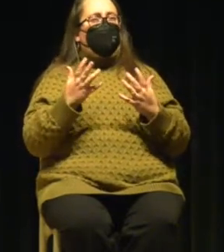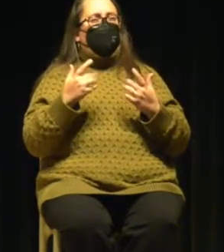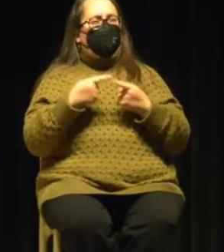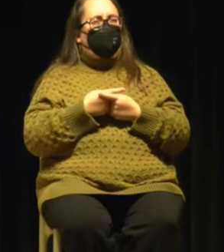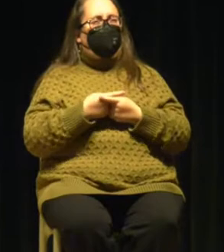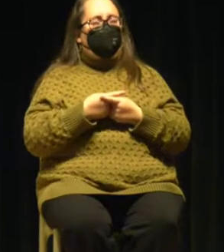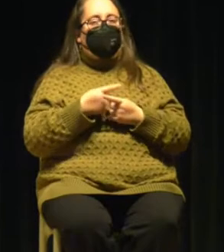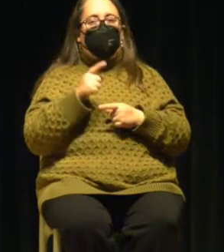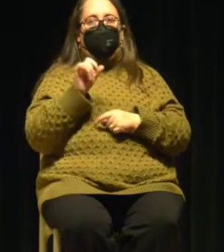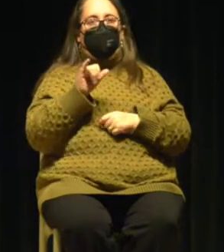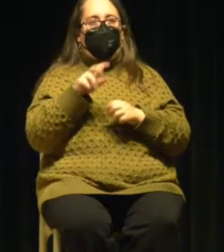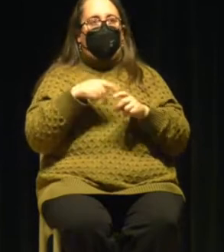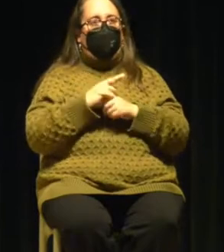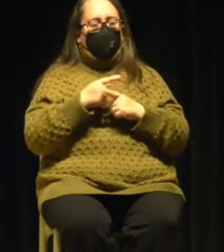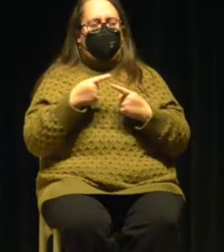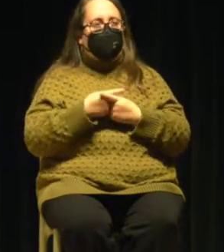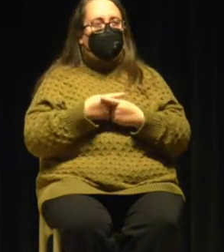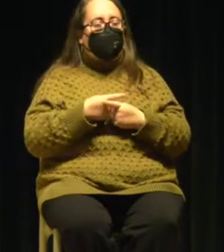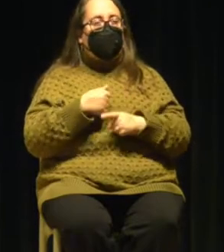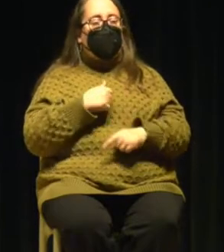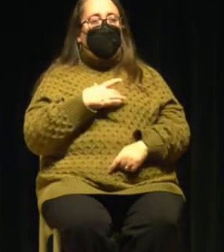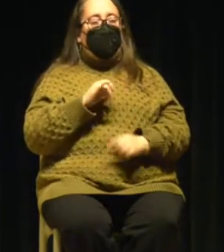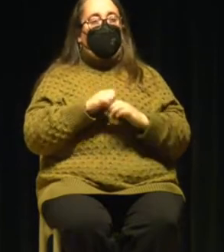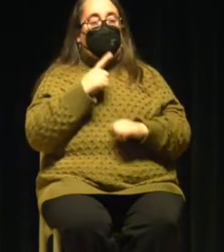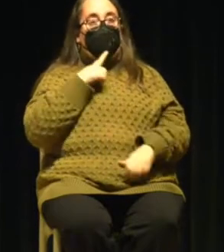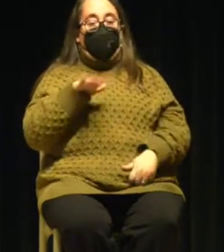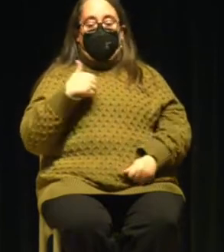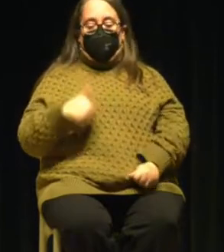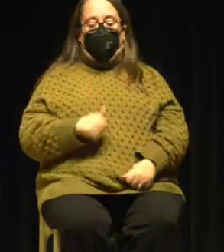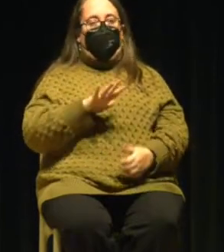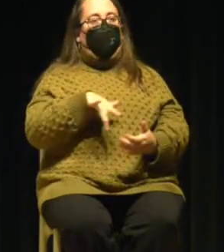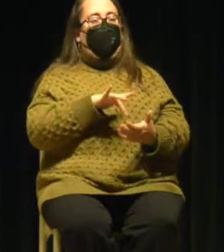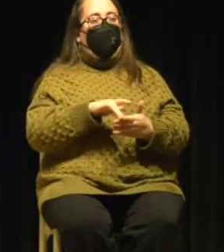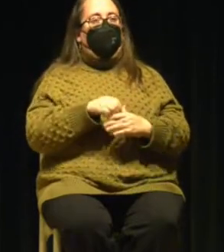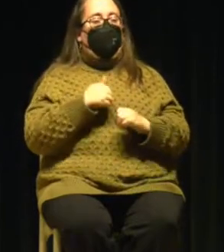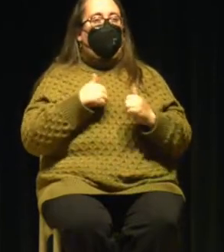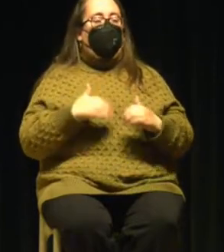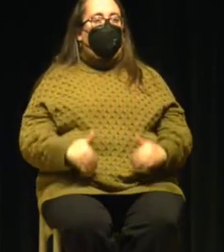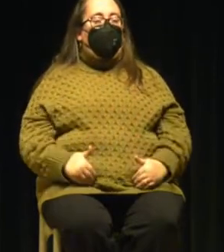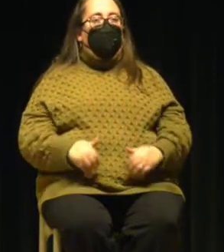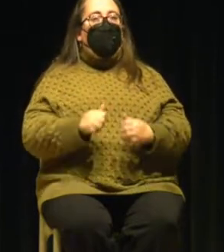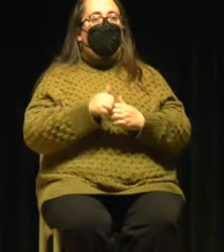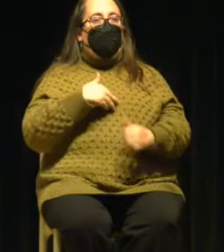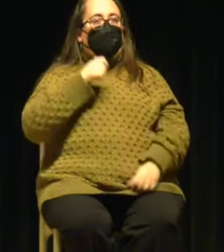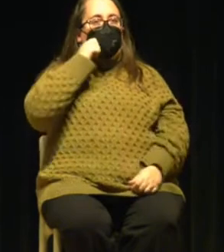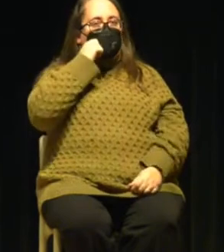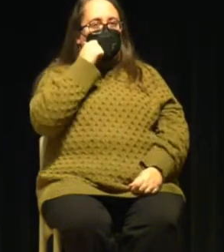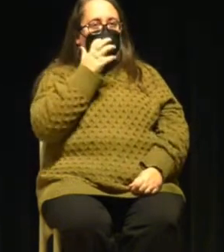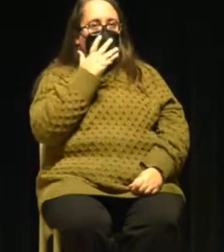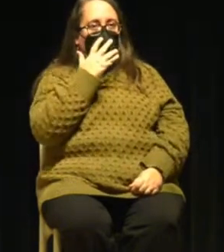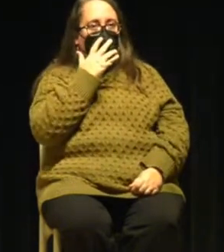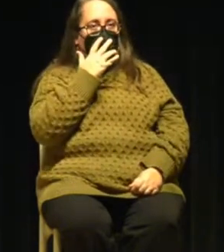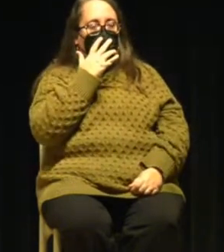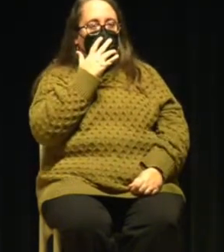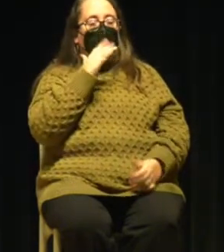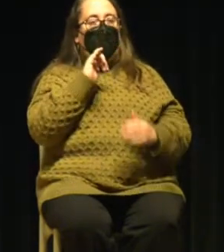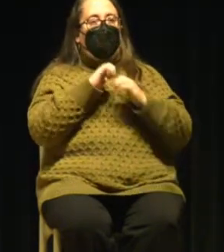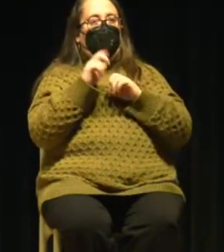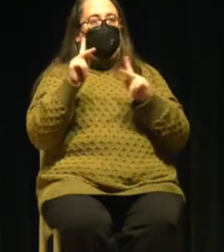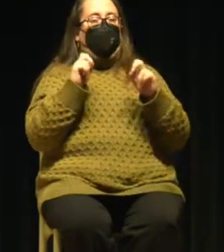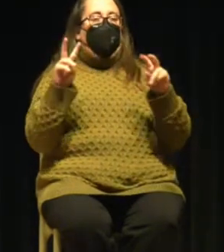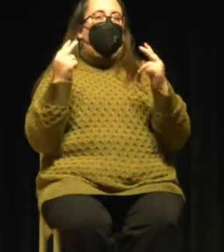of duality, I love how you say, like, here I am in the middle in my body with my skin tone, and this is how